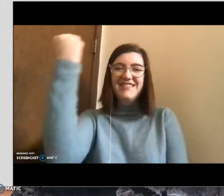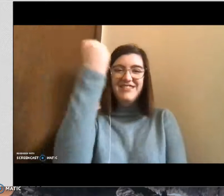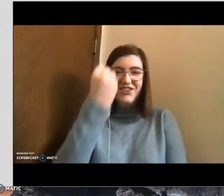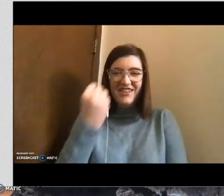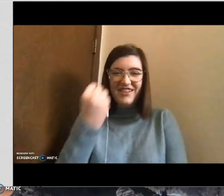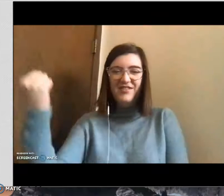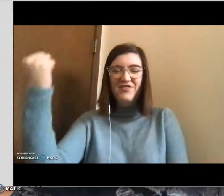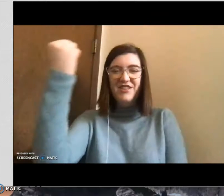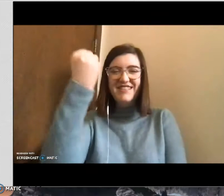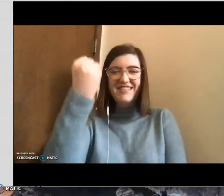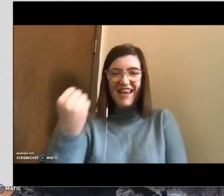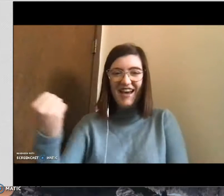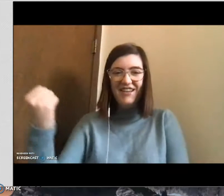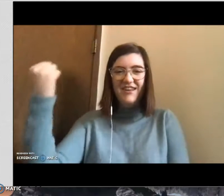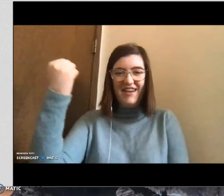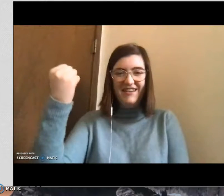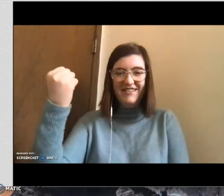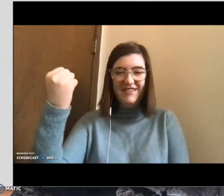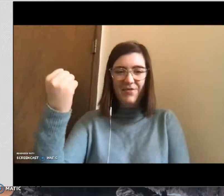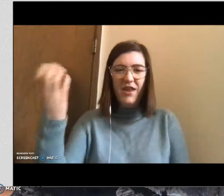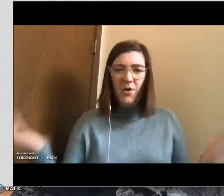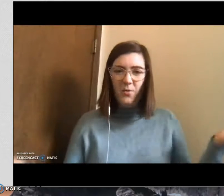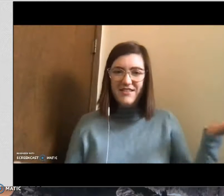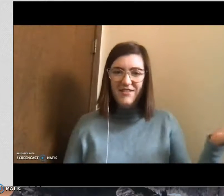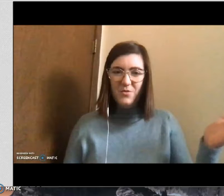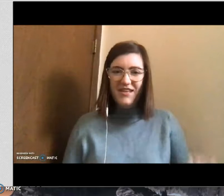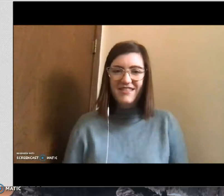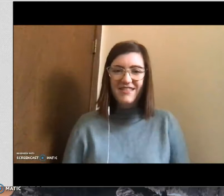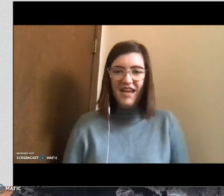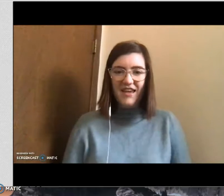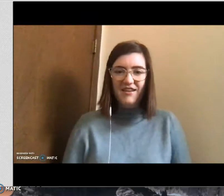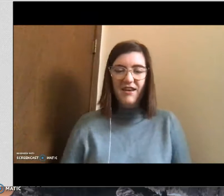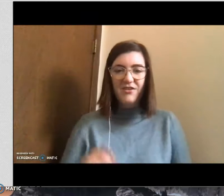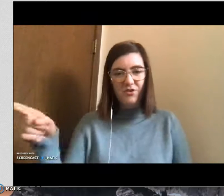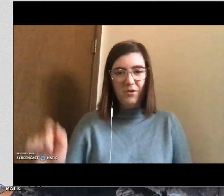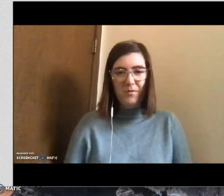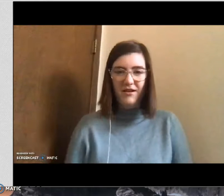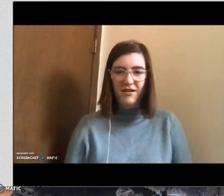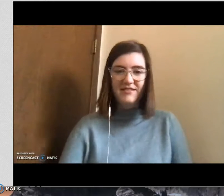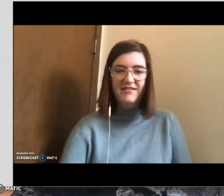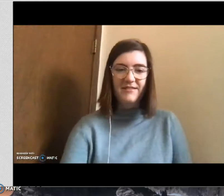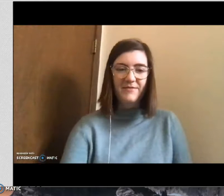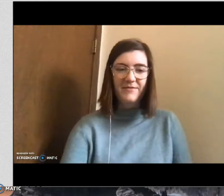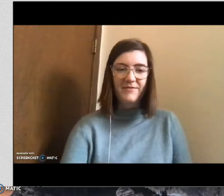and circle it for Saturday. What day of the week is today? Can you show your parents?